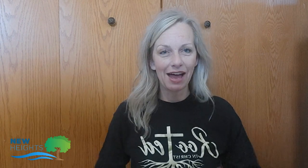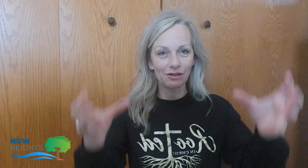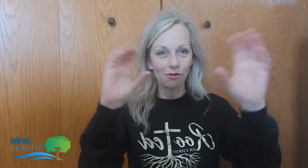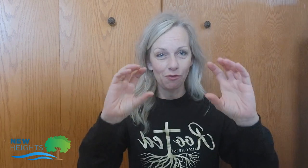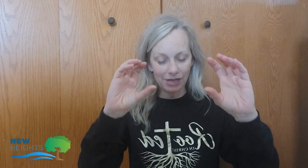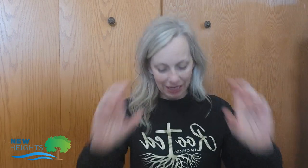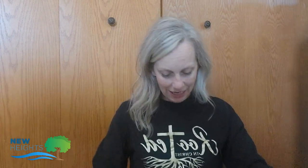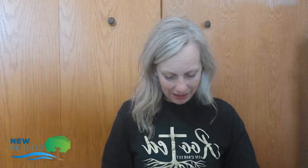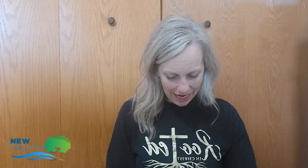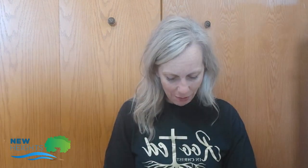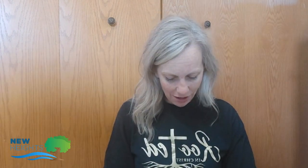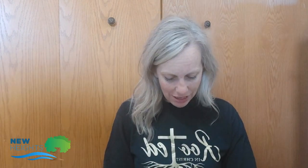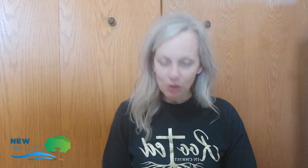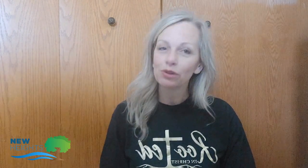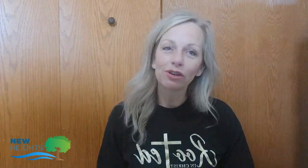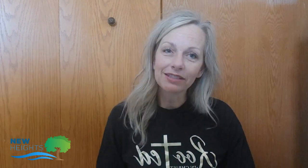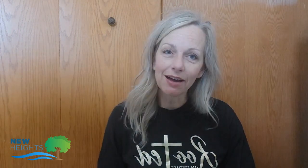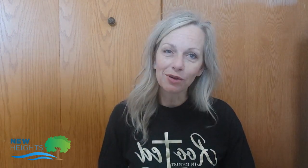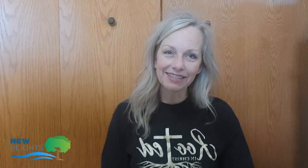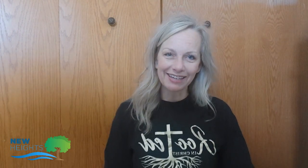in order for it to get on the camera. You wouldn't look as awkward as I do.